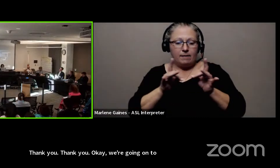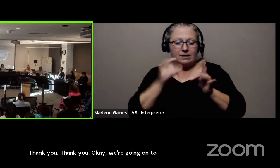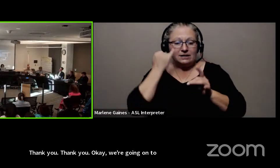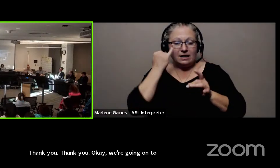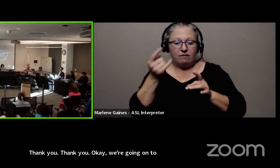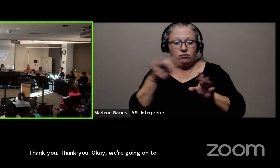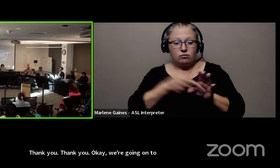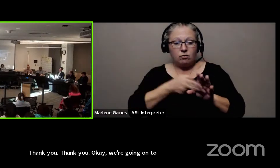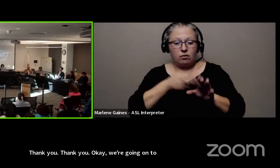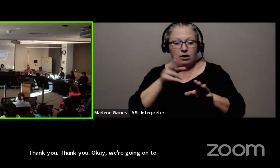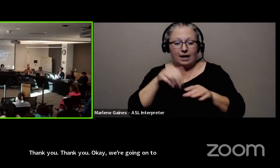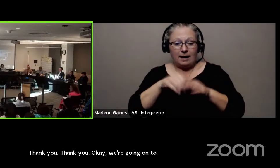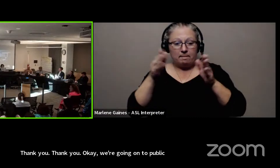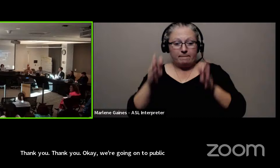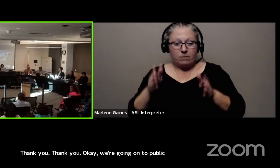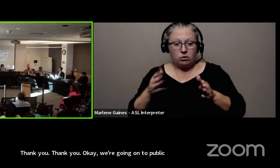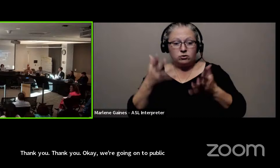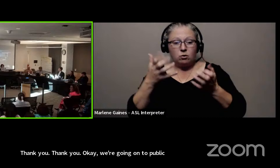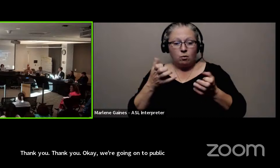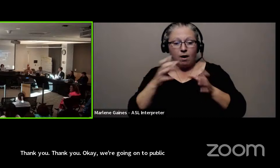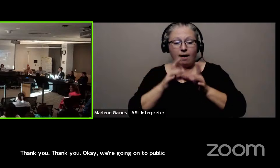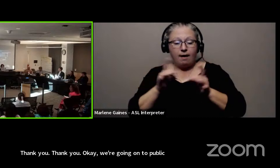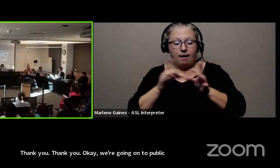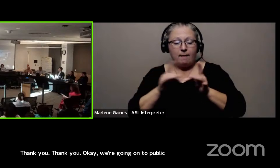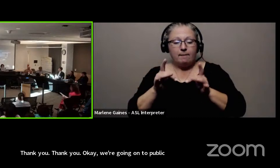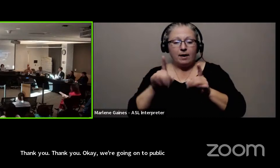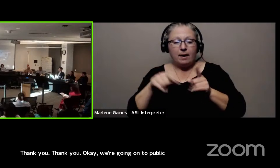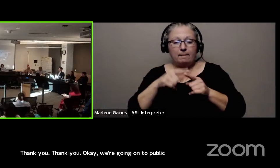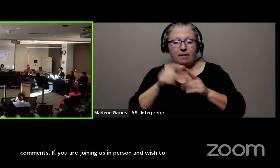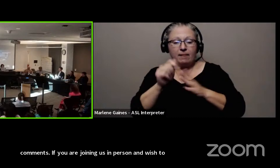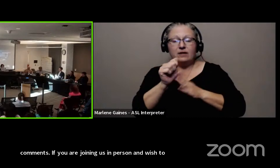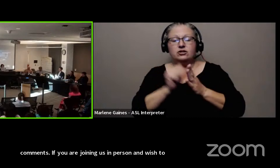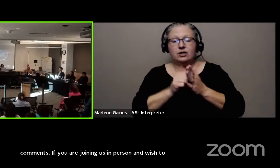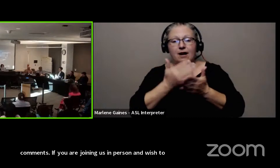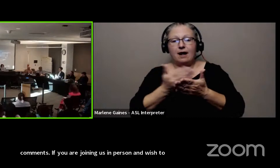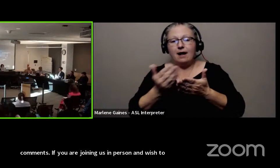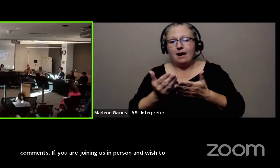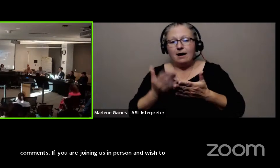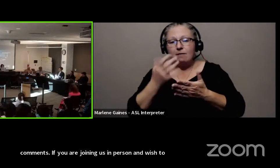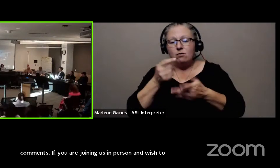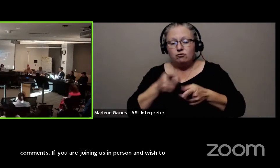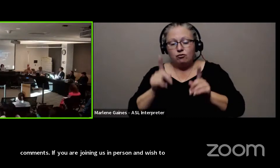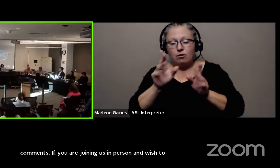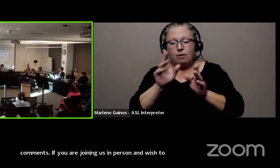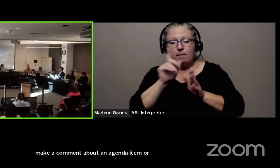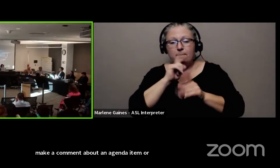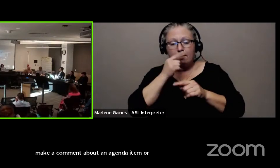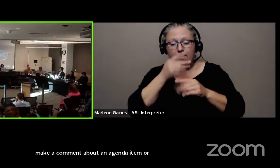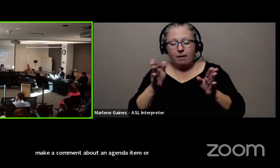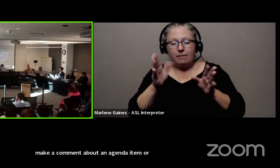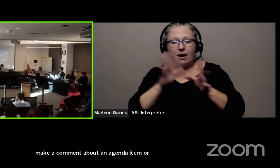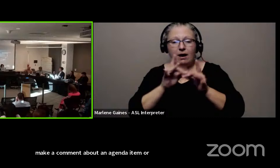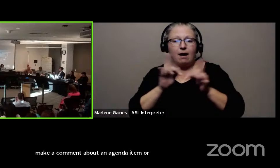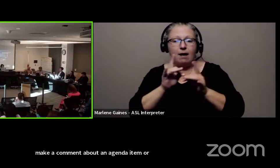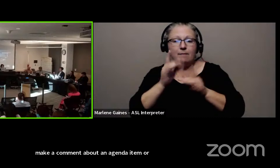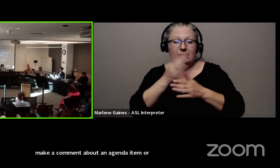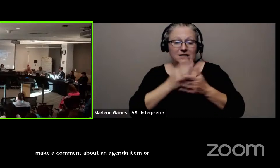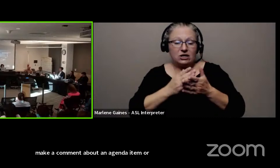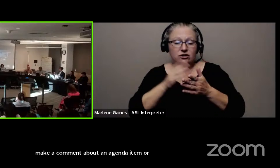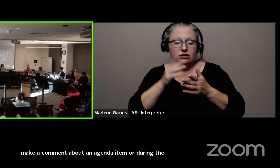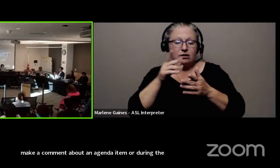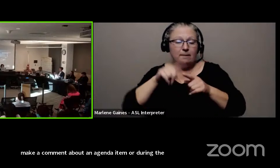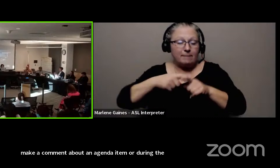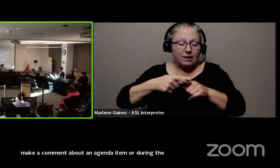you are joining us in person and wish to make a comment about an agenda item or during the public comment section at the beginning of the